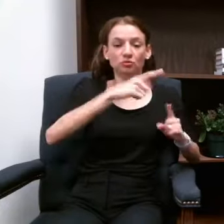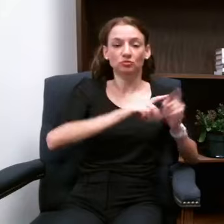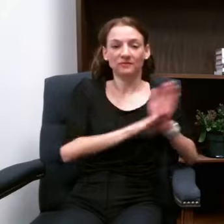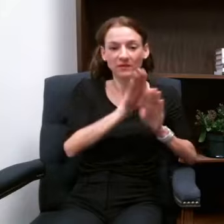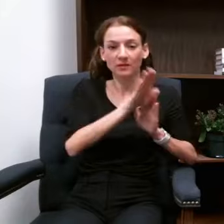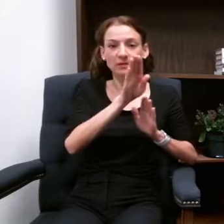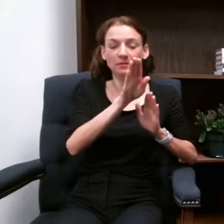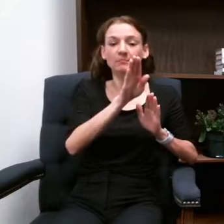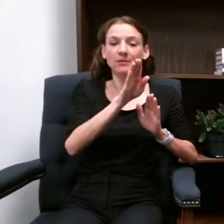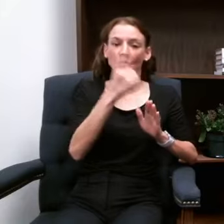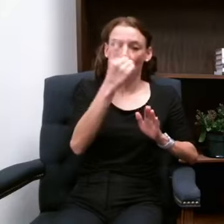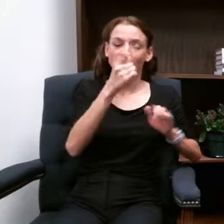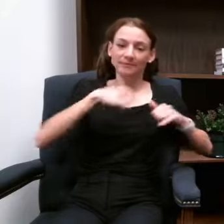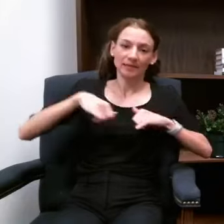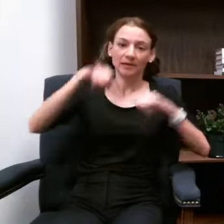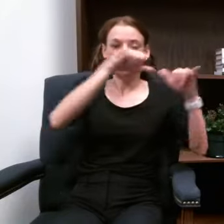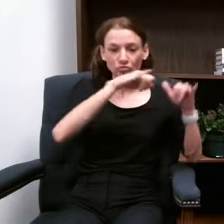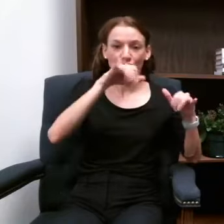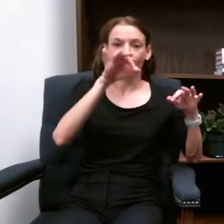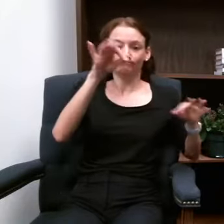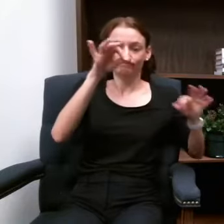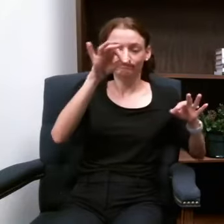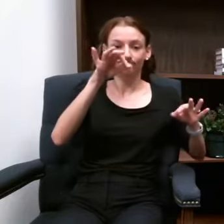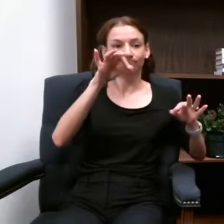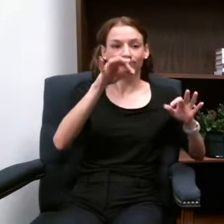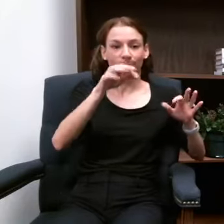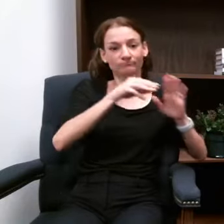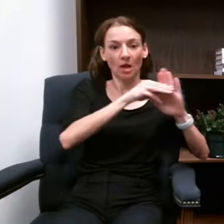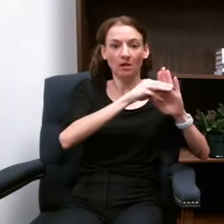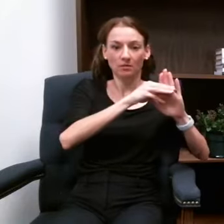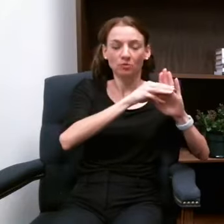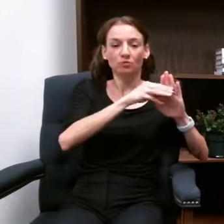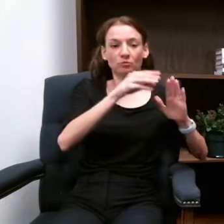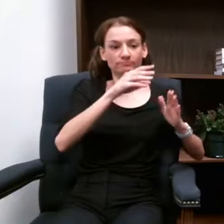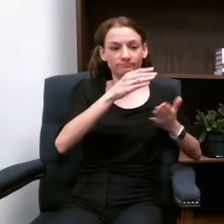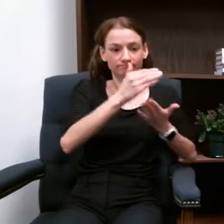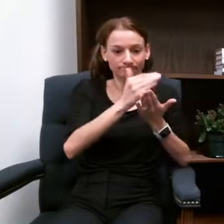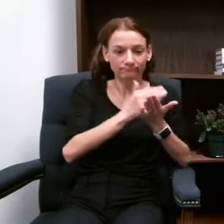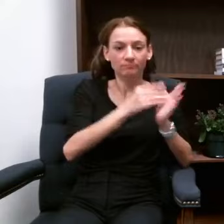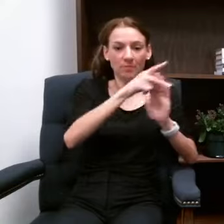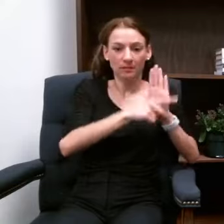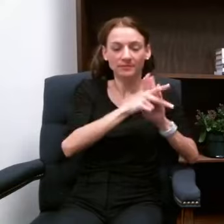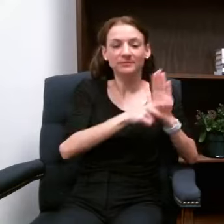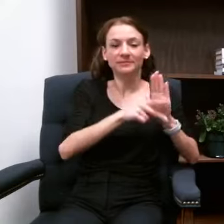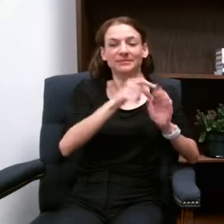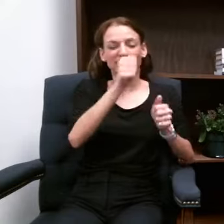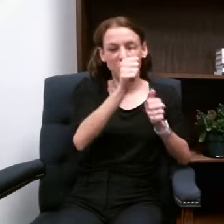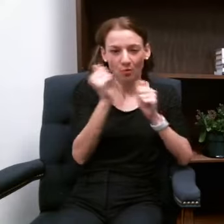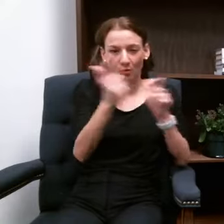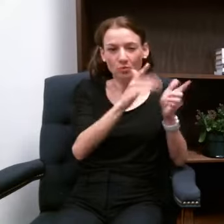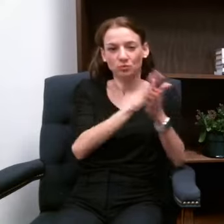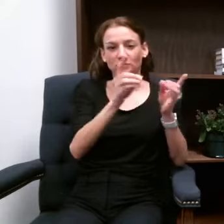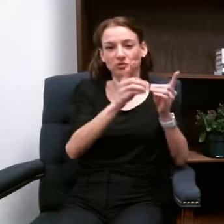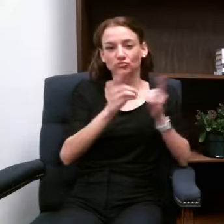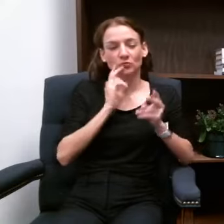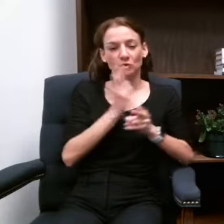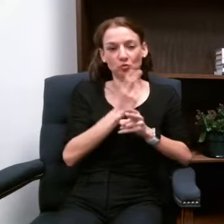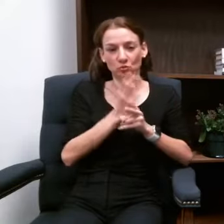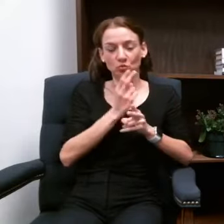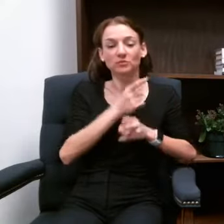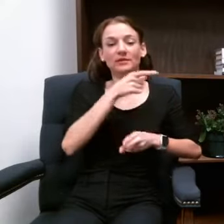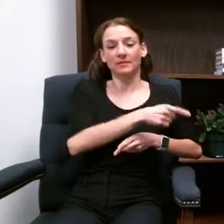notice that every school district will then use and customize for their local system to give to every parent